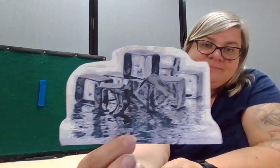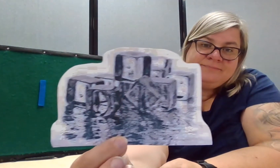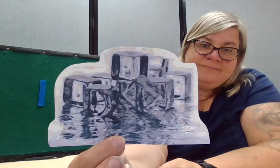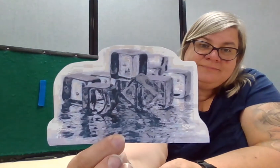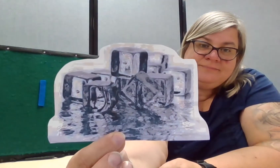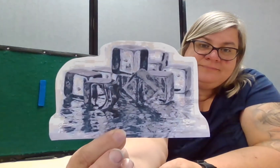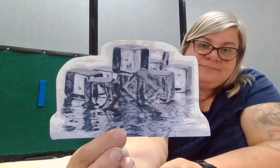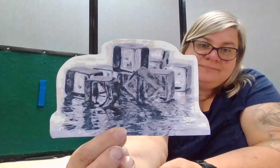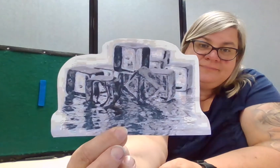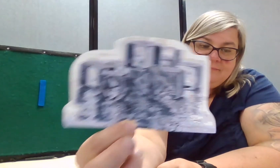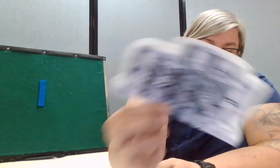Ice.